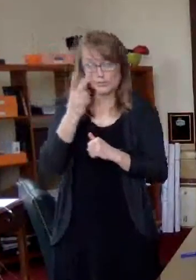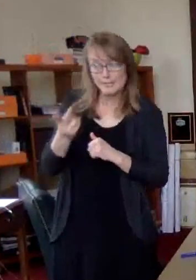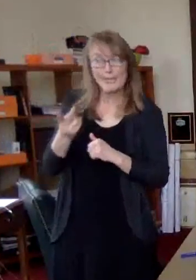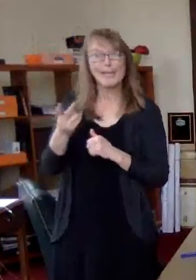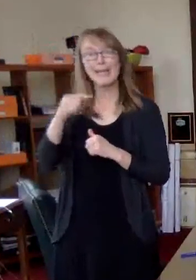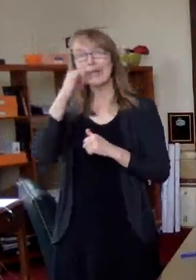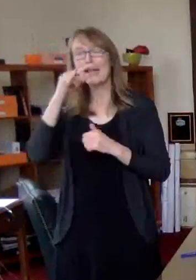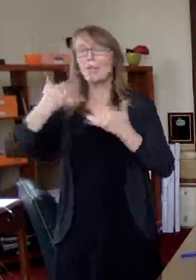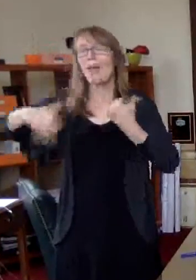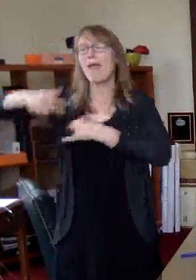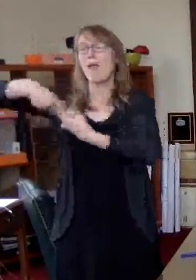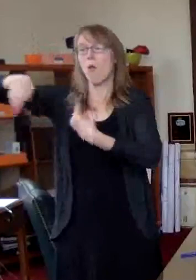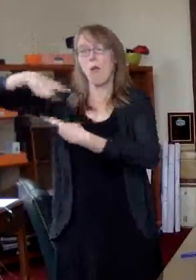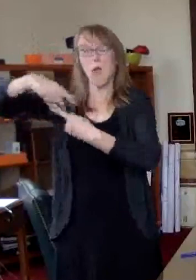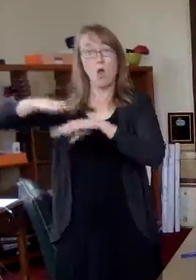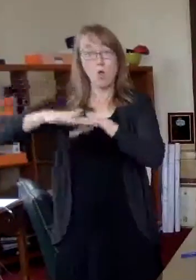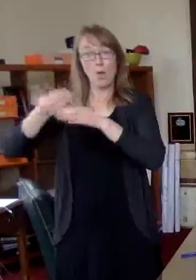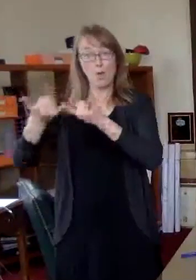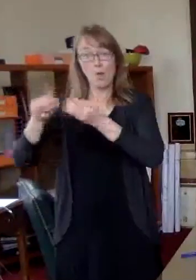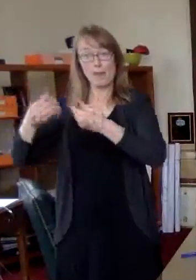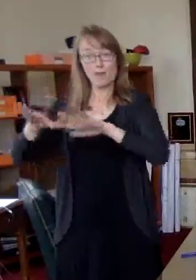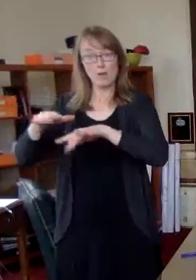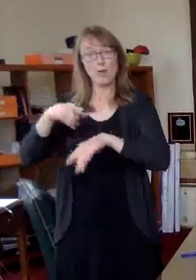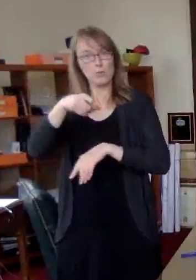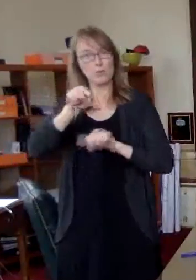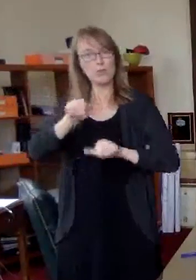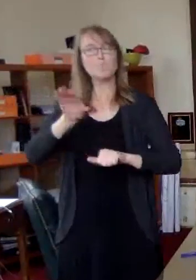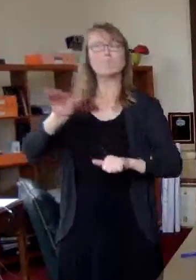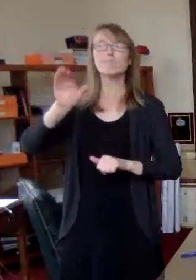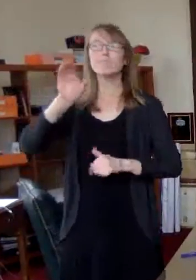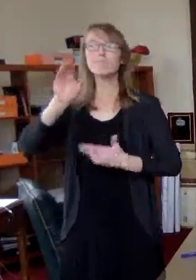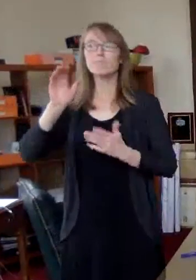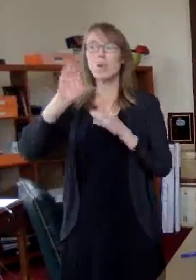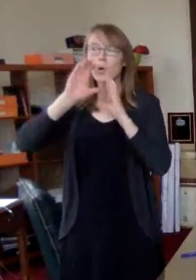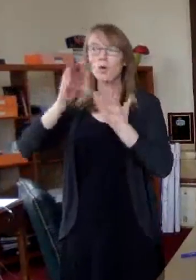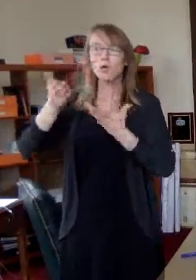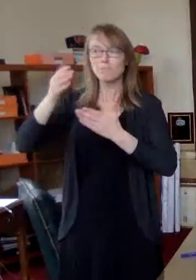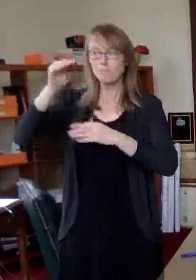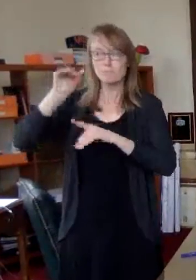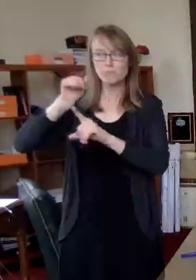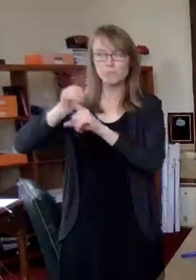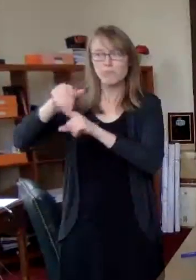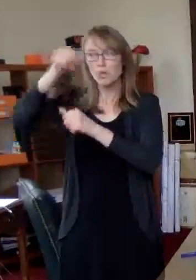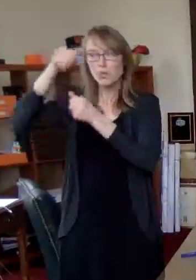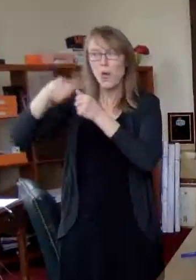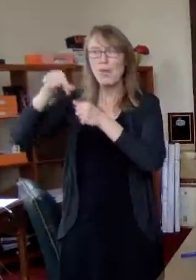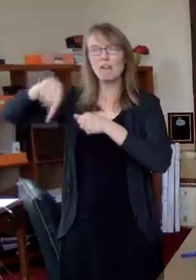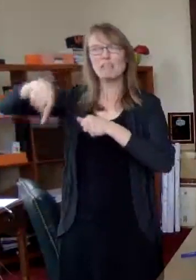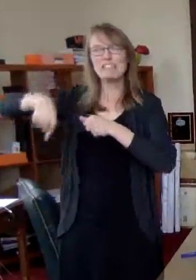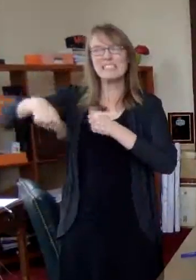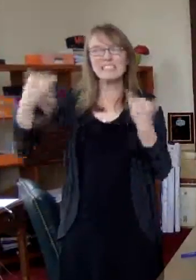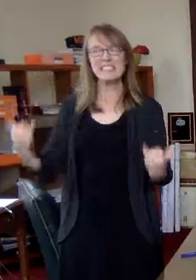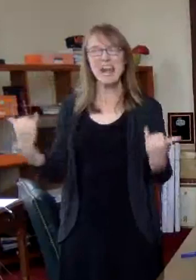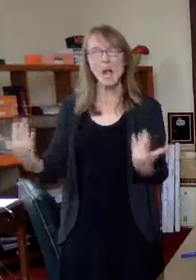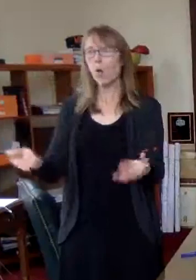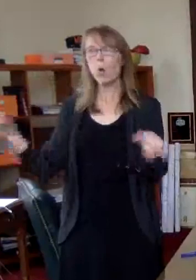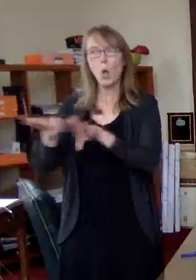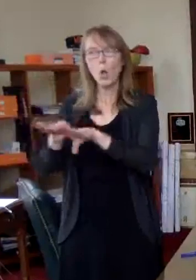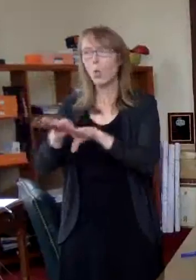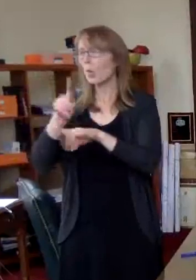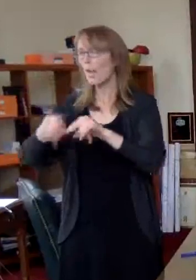that playgrounds are closed today. So there's some things that you can do and some things that certainly the city needs to do. Can you talk about testing